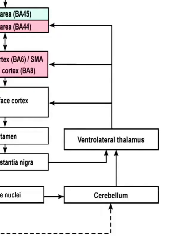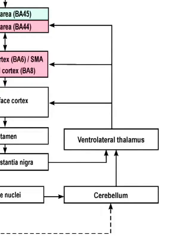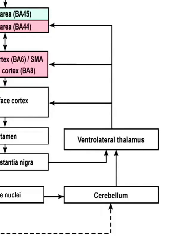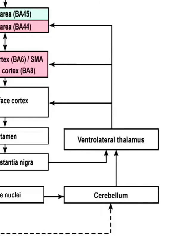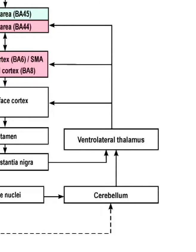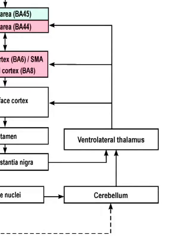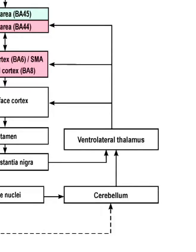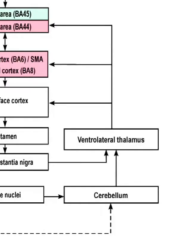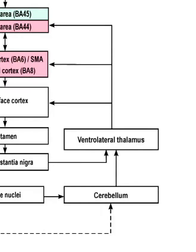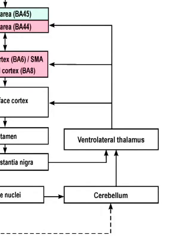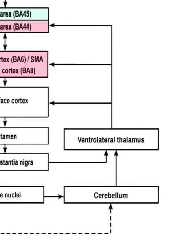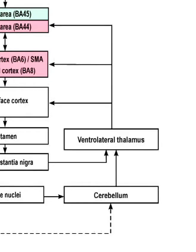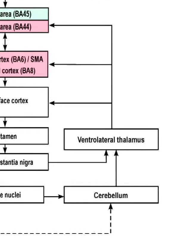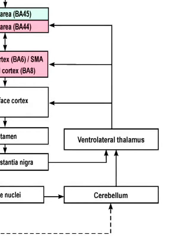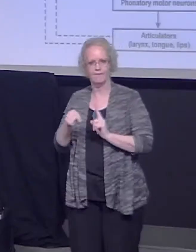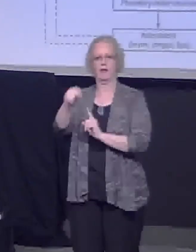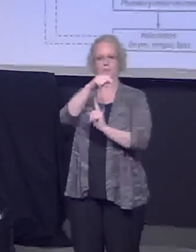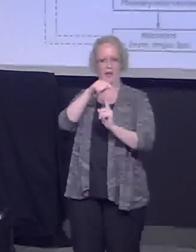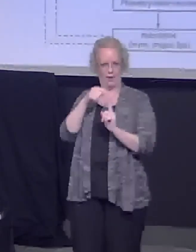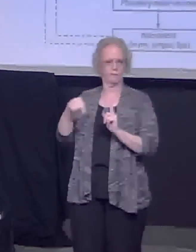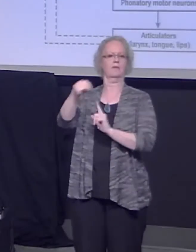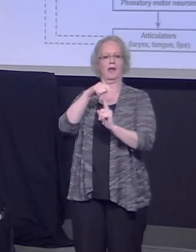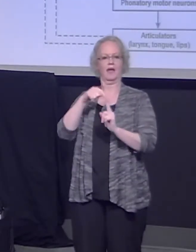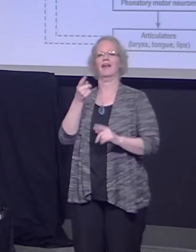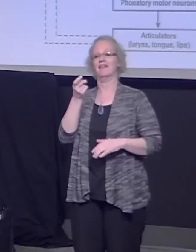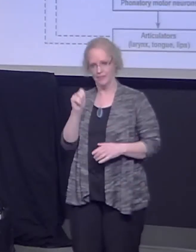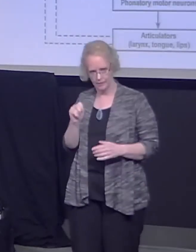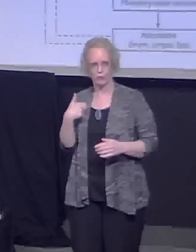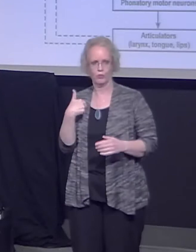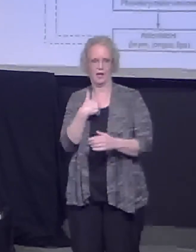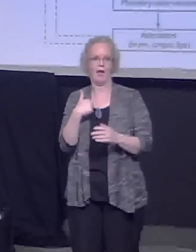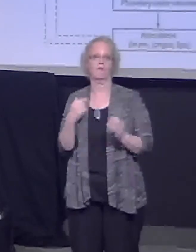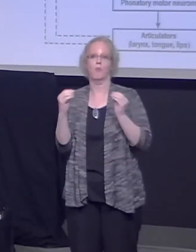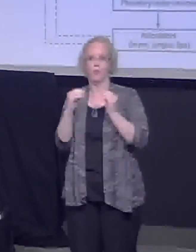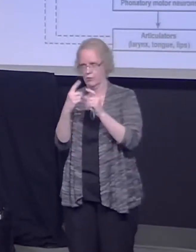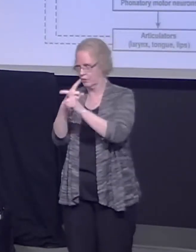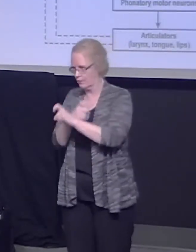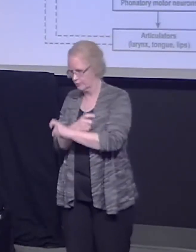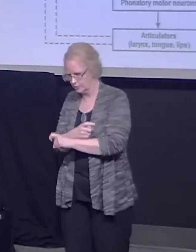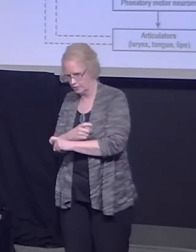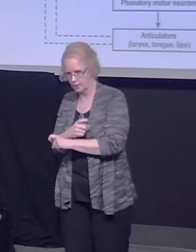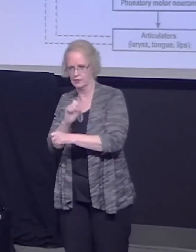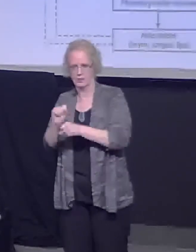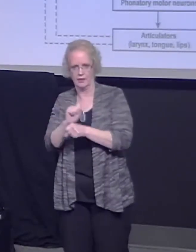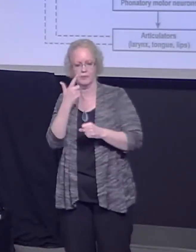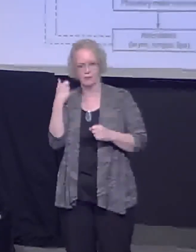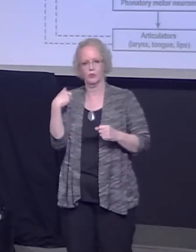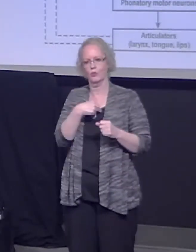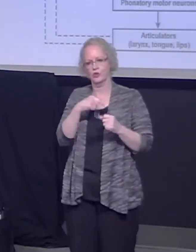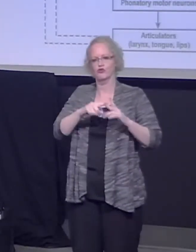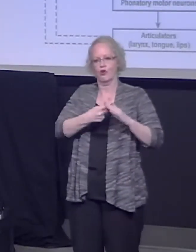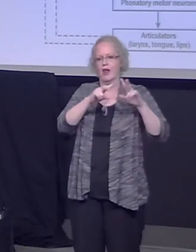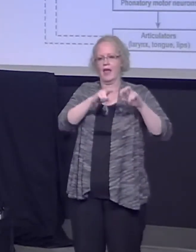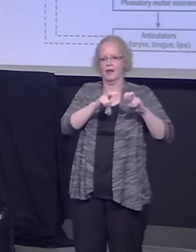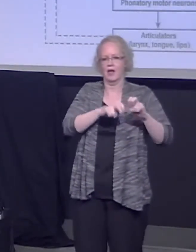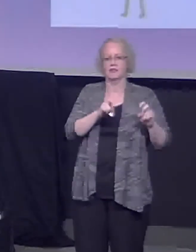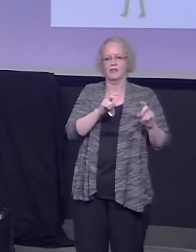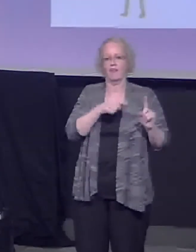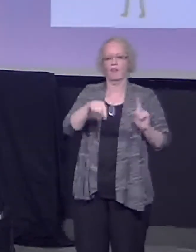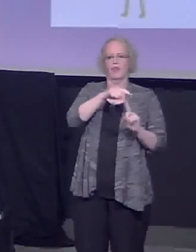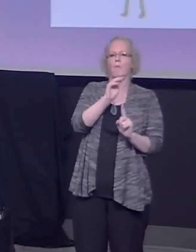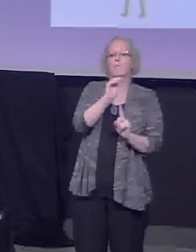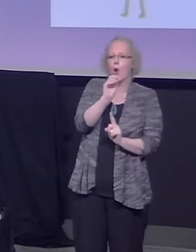so now we're facing the daunting task to actually start analyzing the motor side of articulation if we really